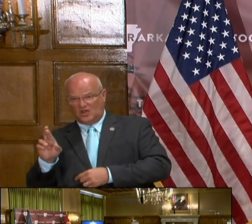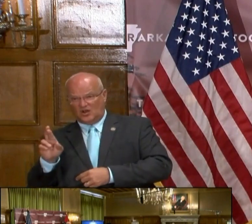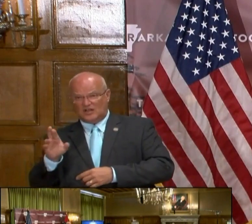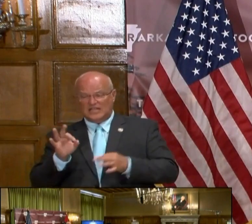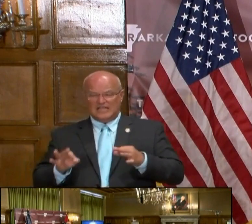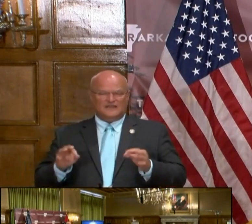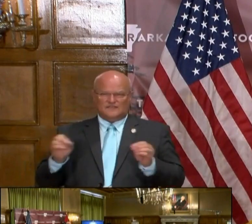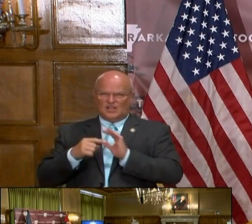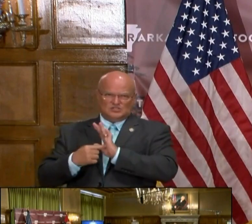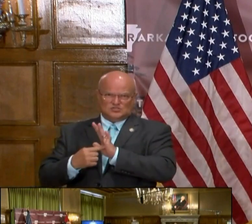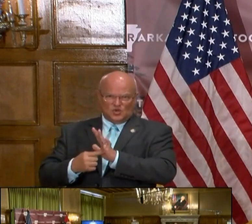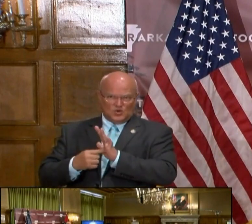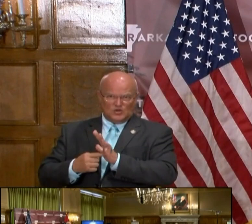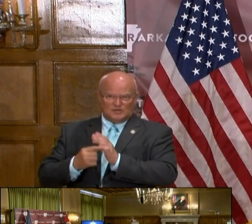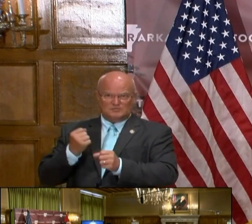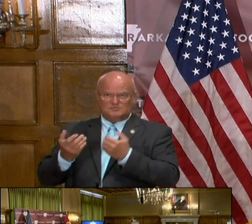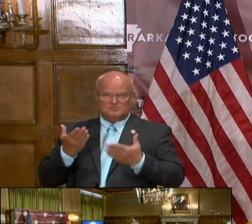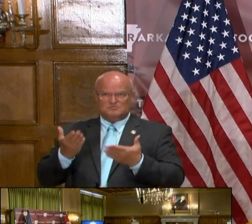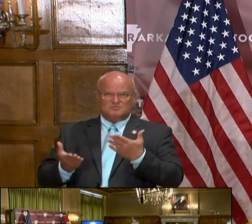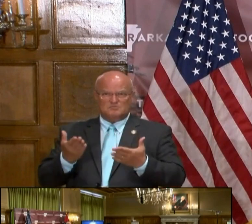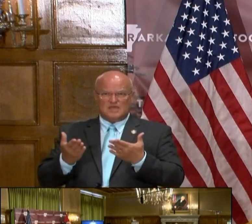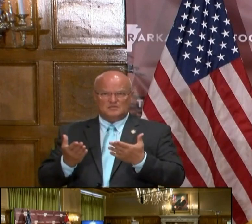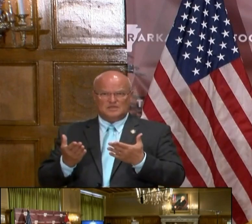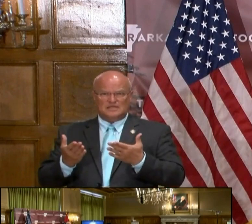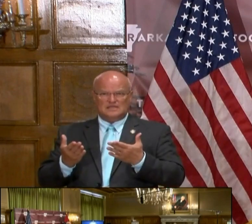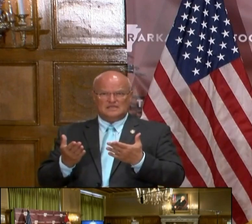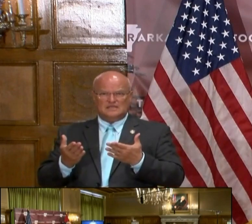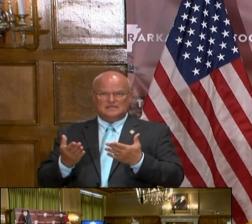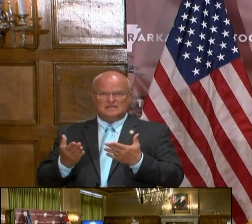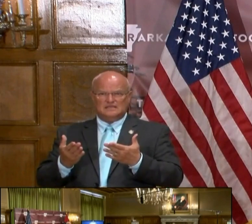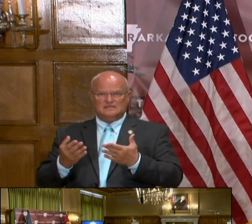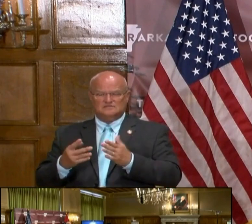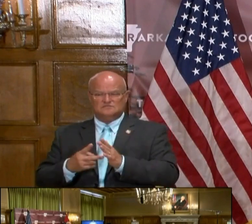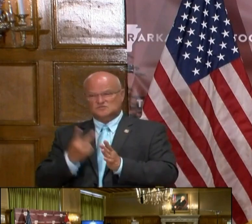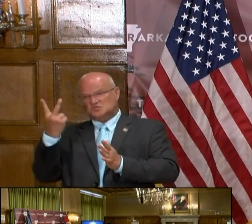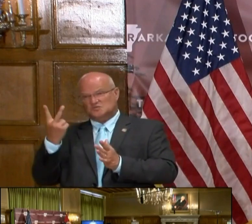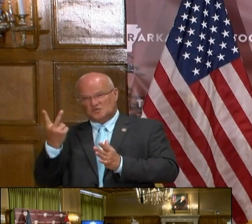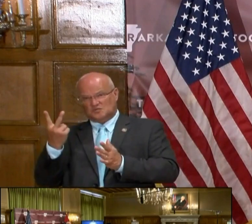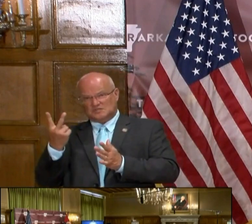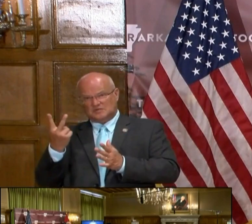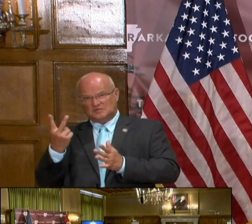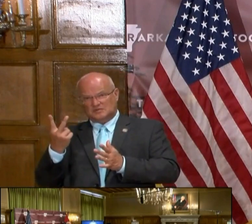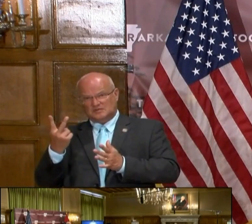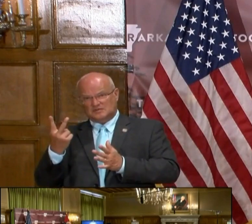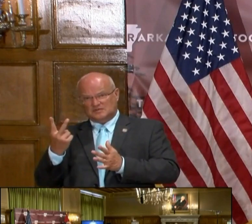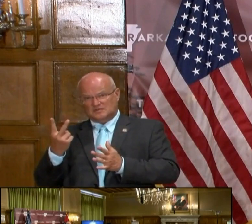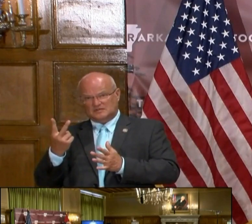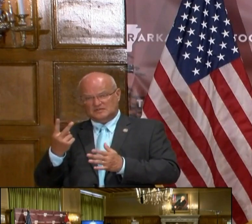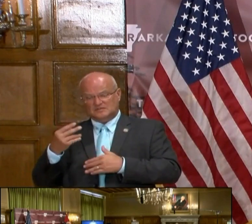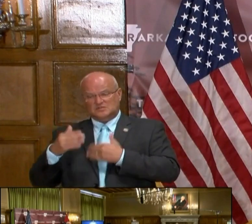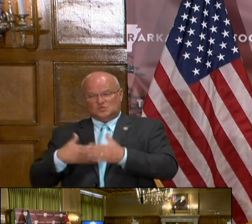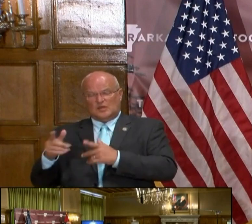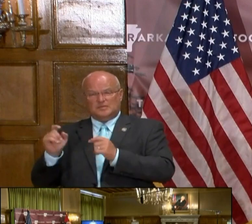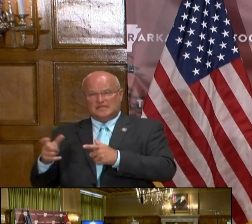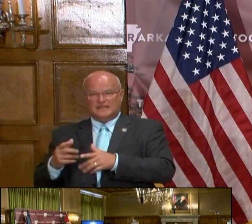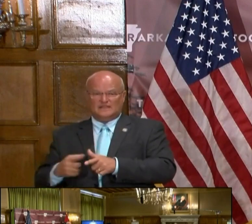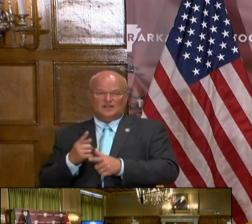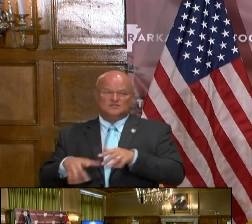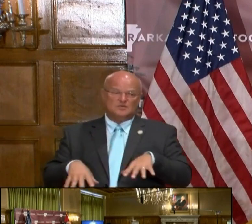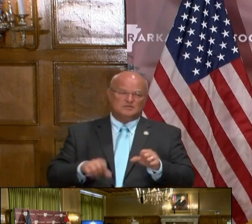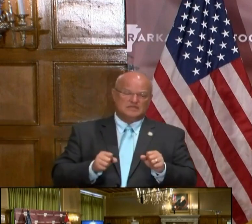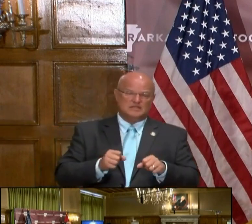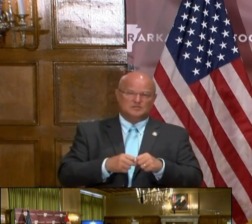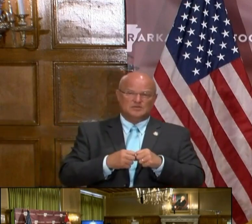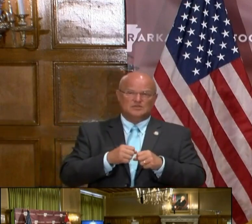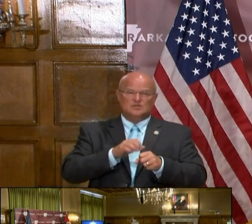if you're asymptomatic, to maybe kind of twofold, it's a more rapid test, and then also to maybe take a